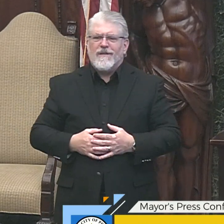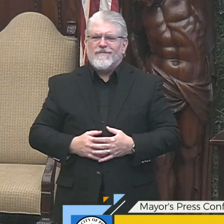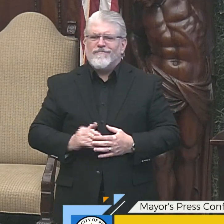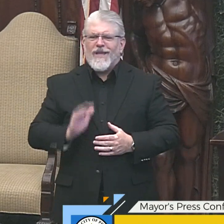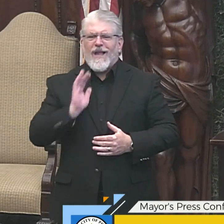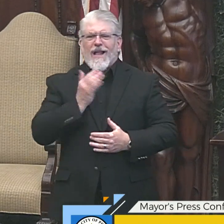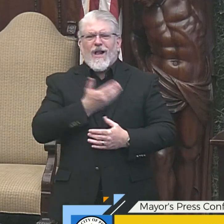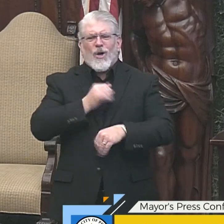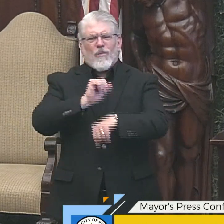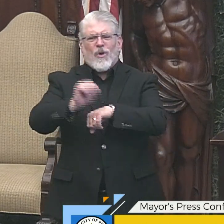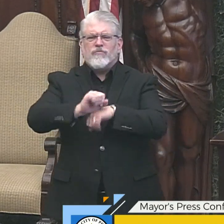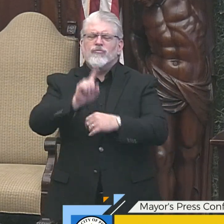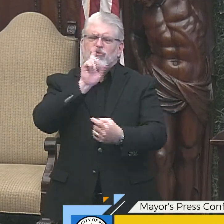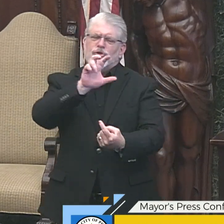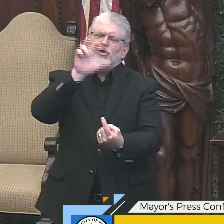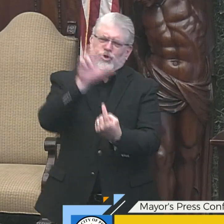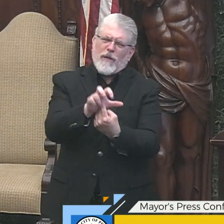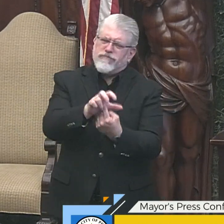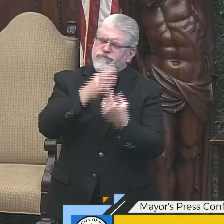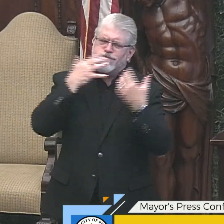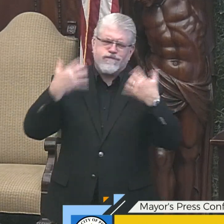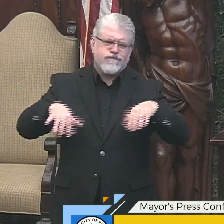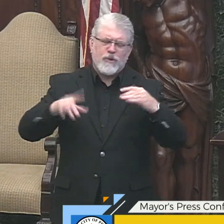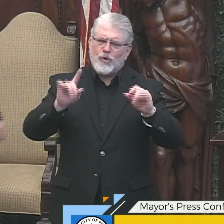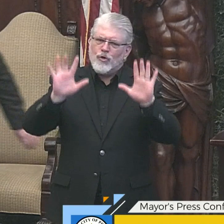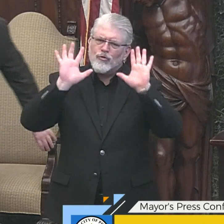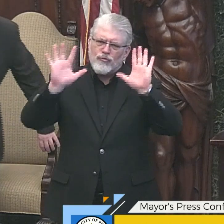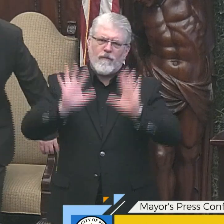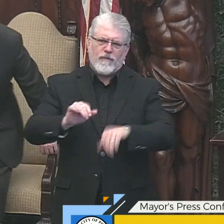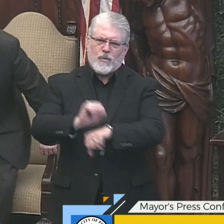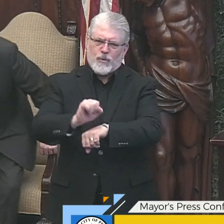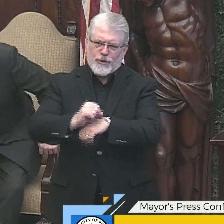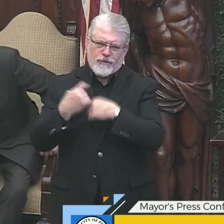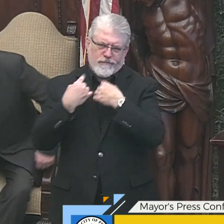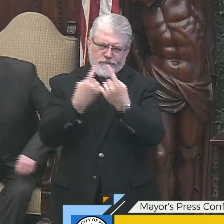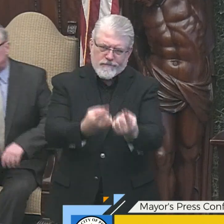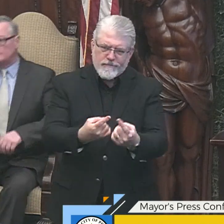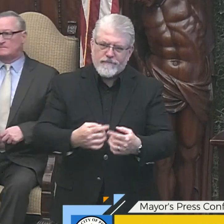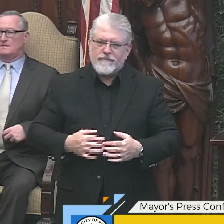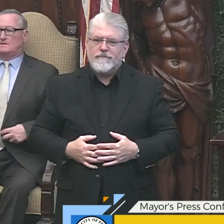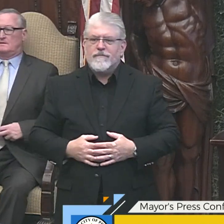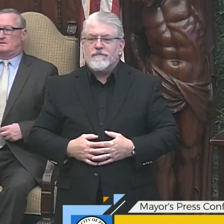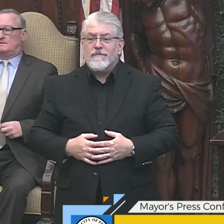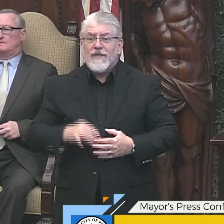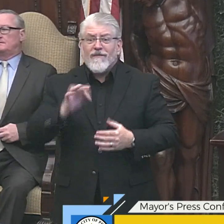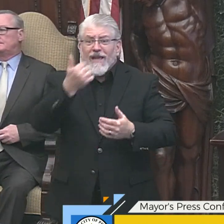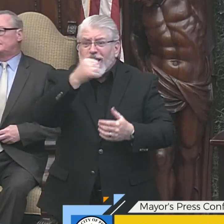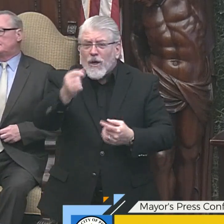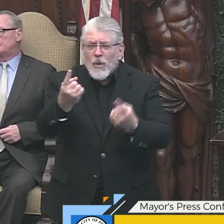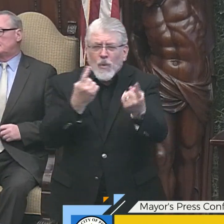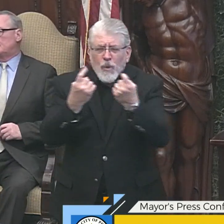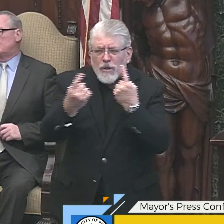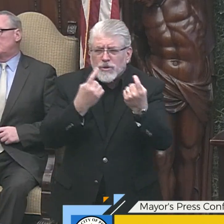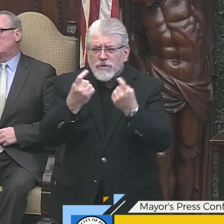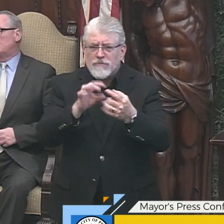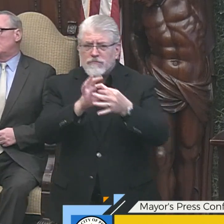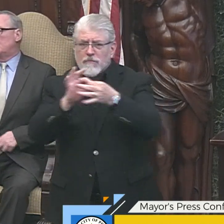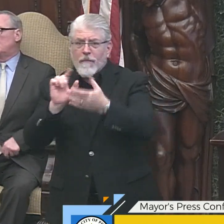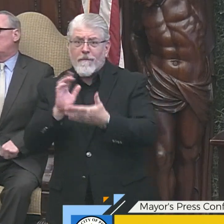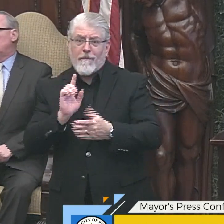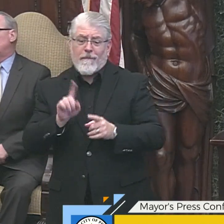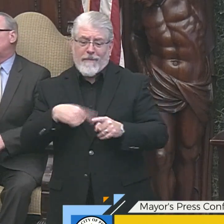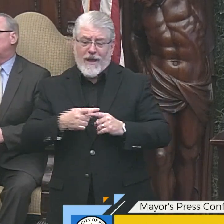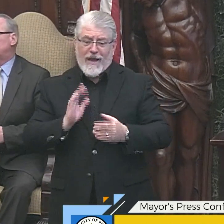running. For any information related to service on a daily basis or any changes, I'd refer our customers to our